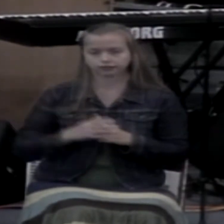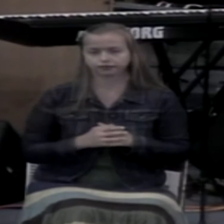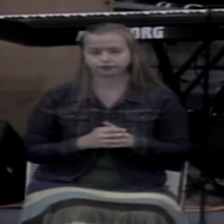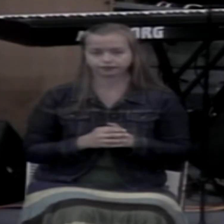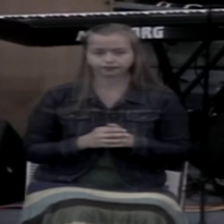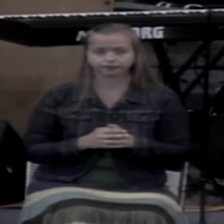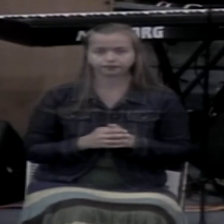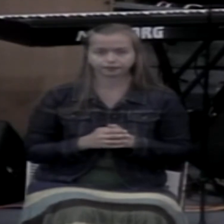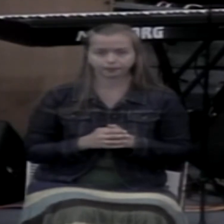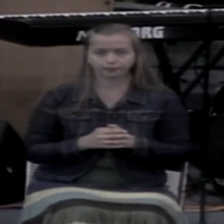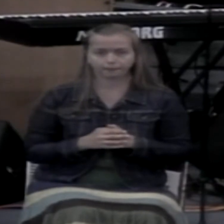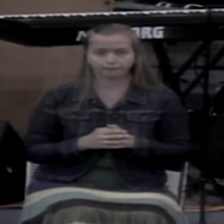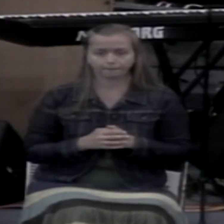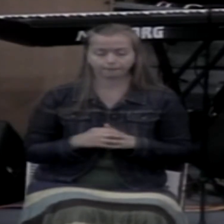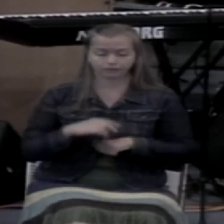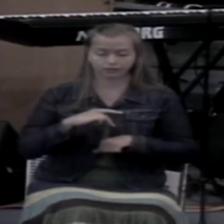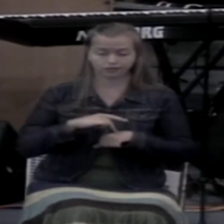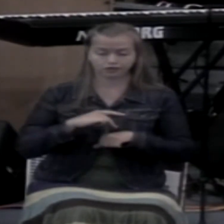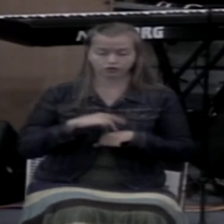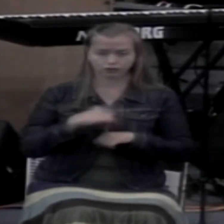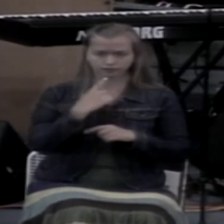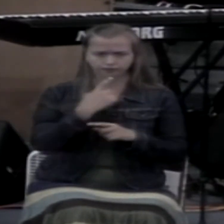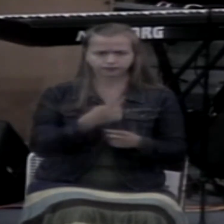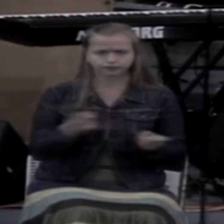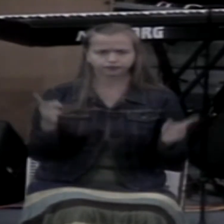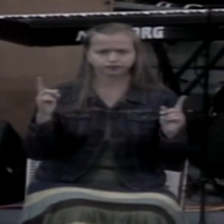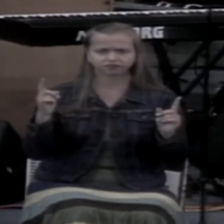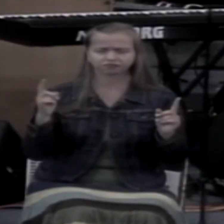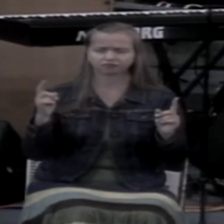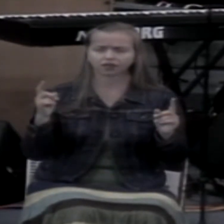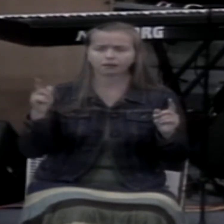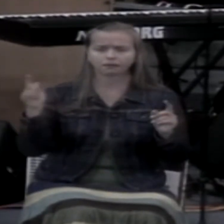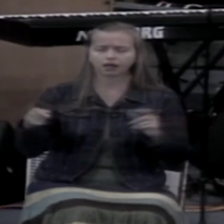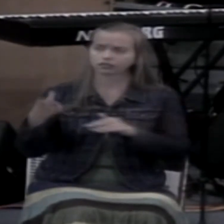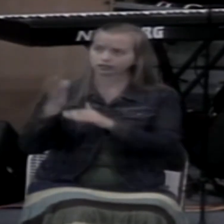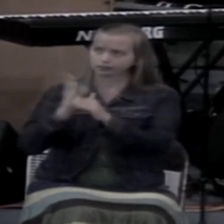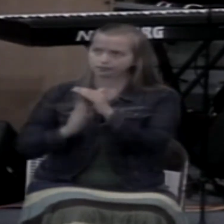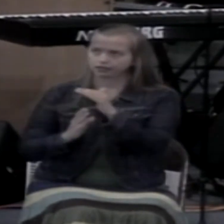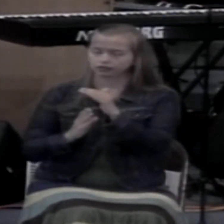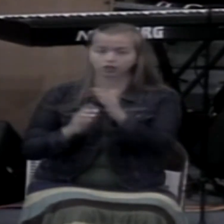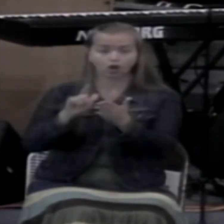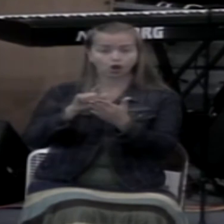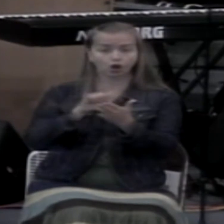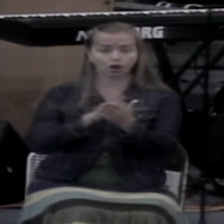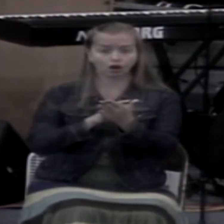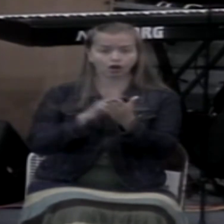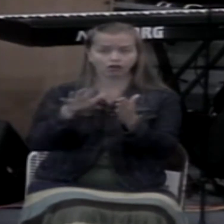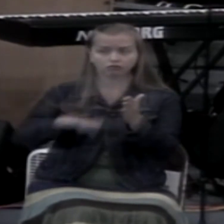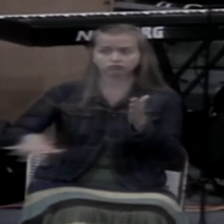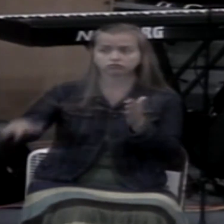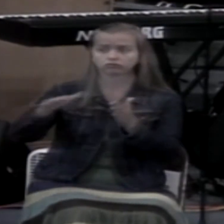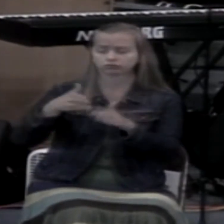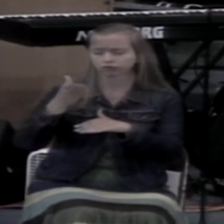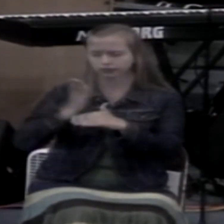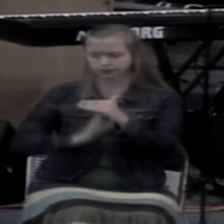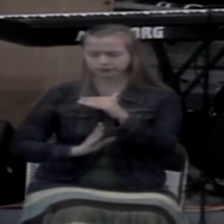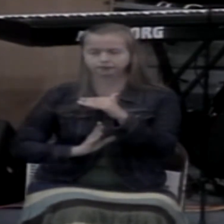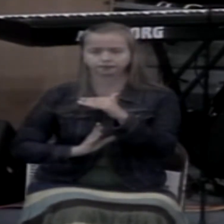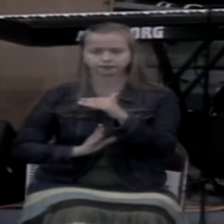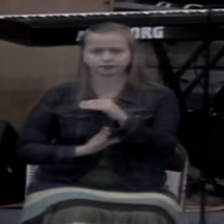The guy that preached the first message and also defied the